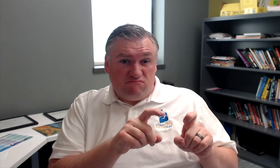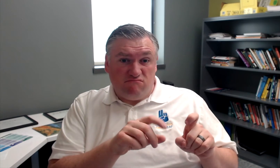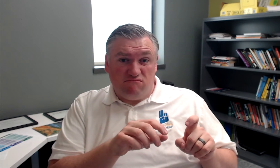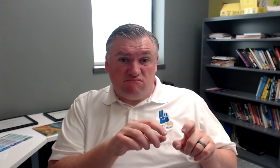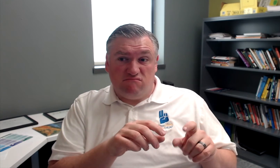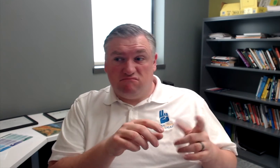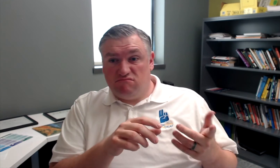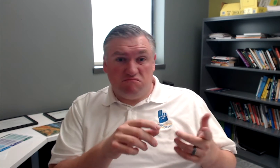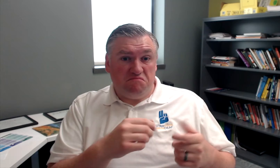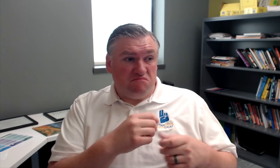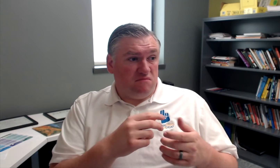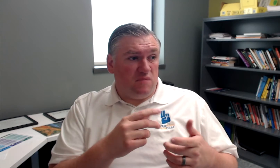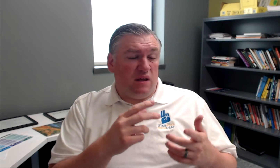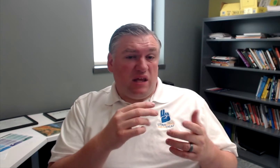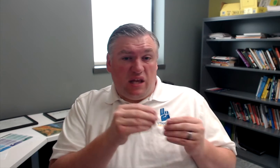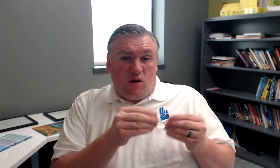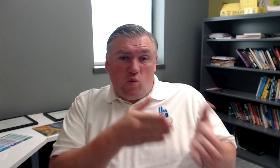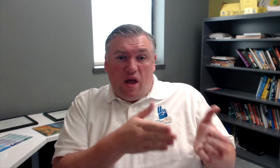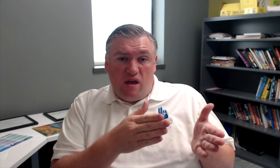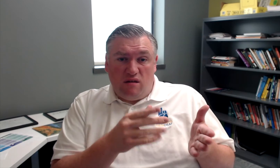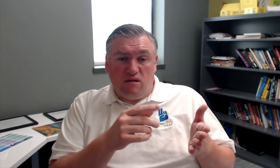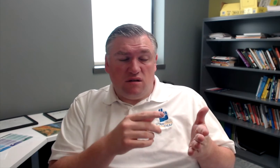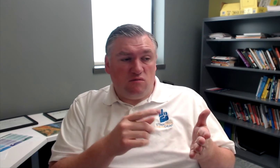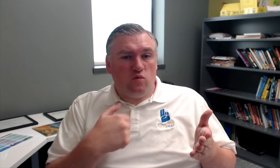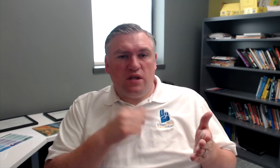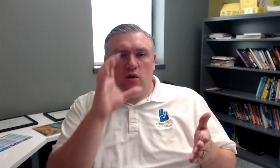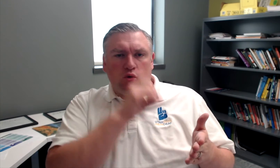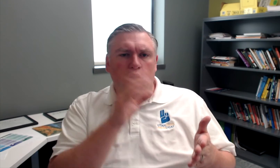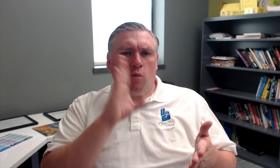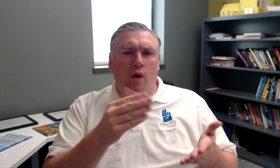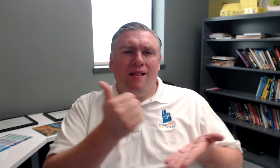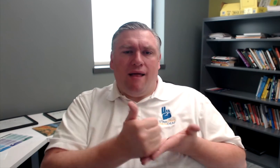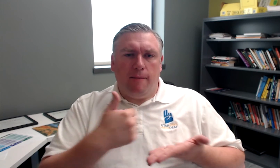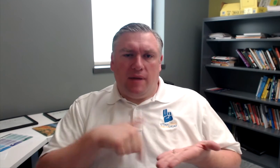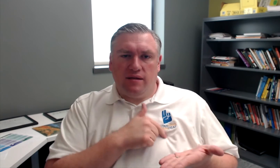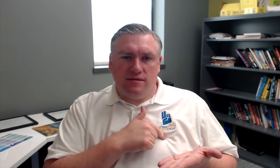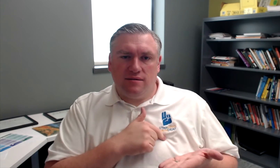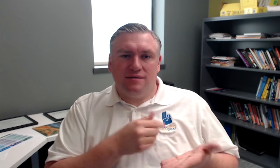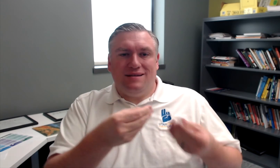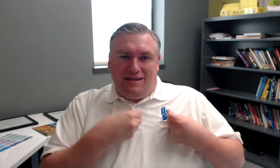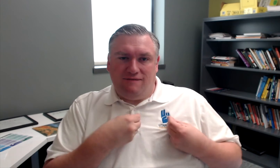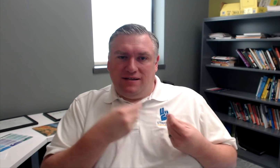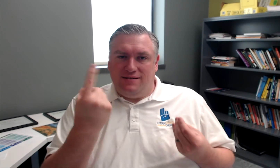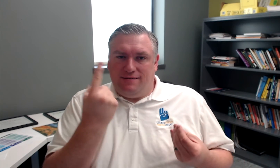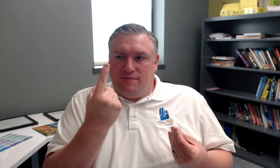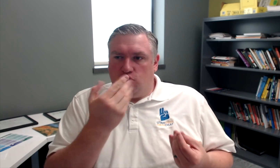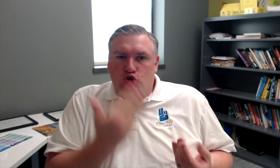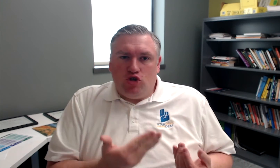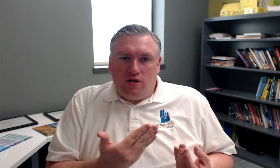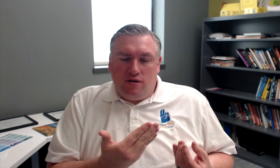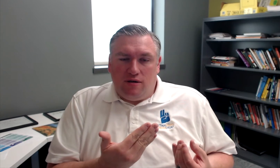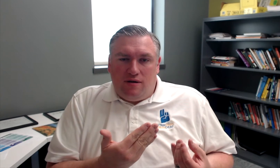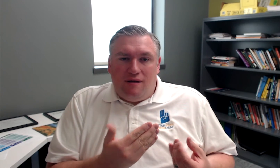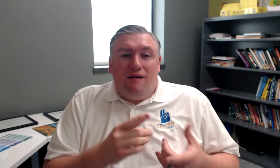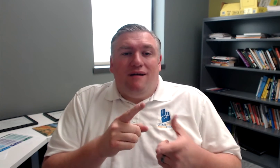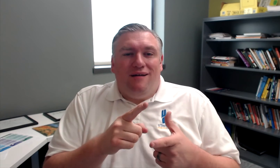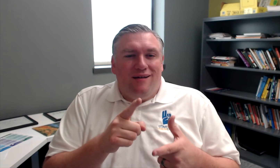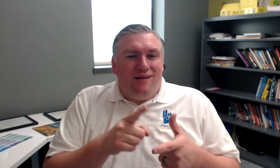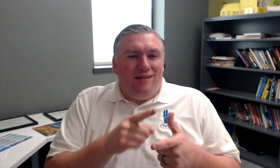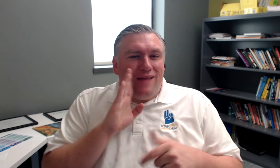So if we truly interact with state testing in a way that will help, and on the assumption that it's going to help us,